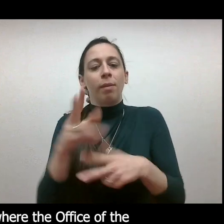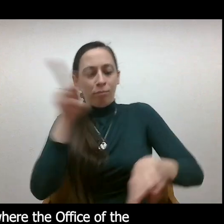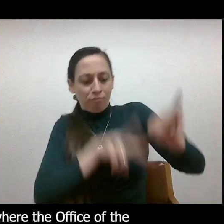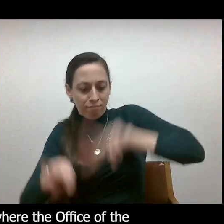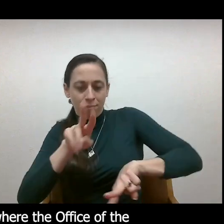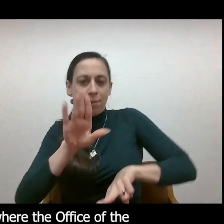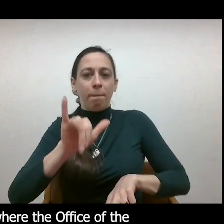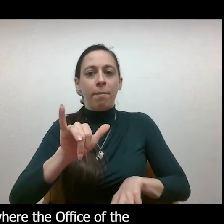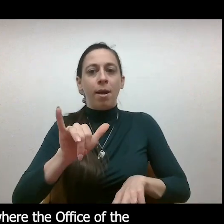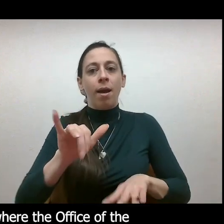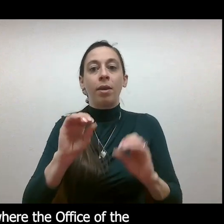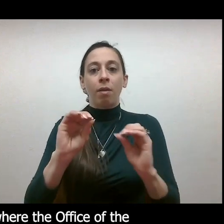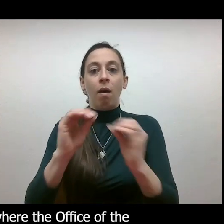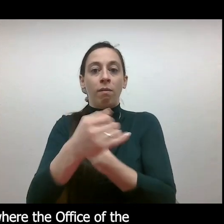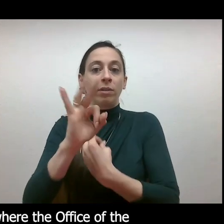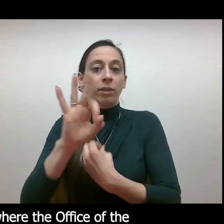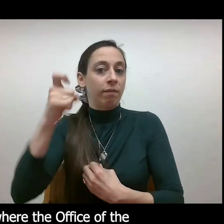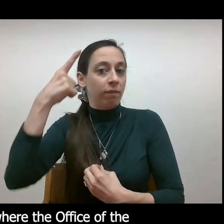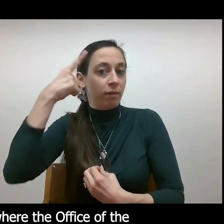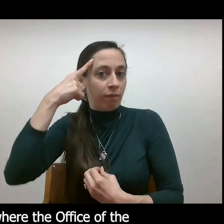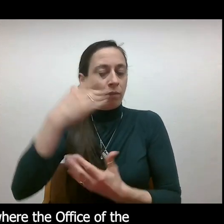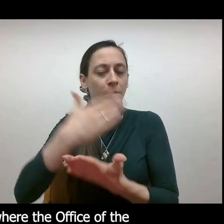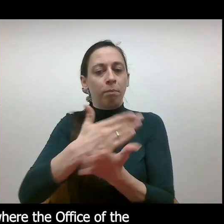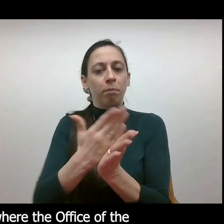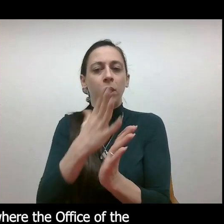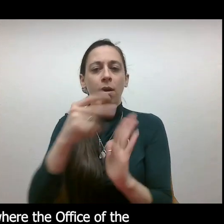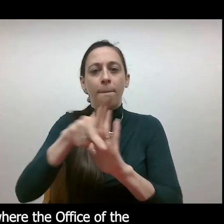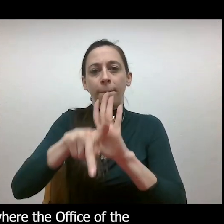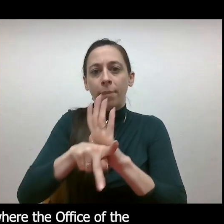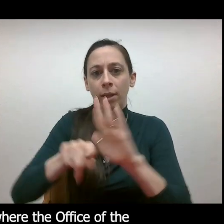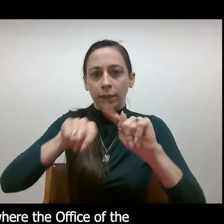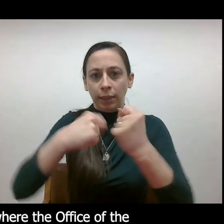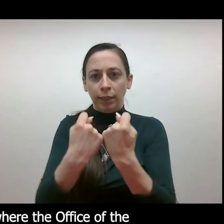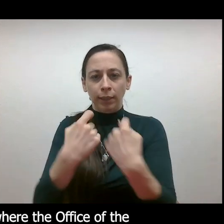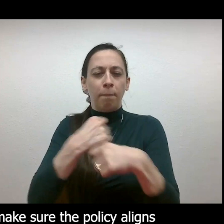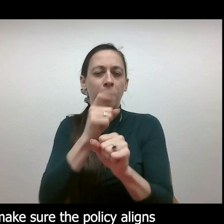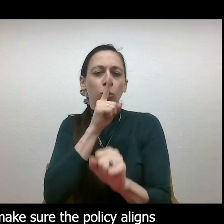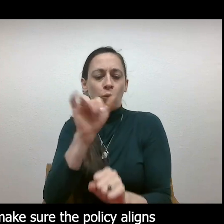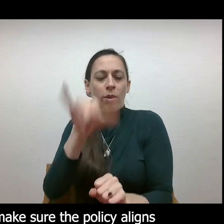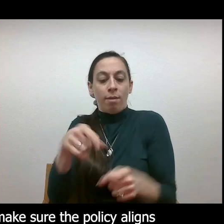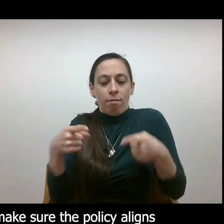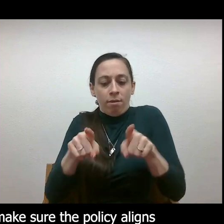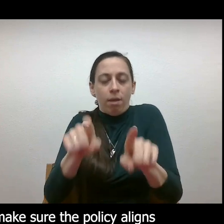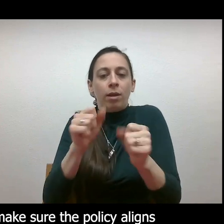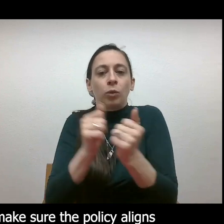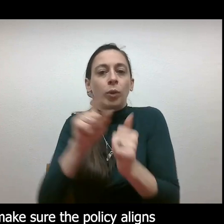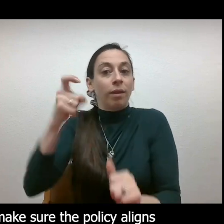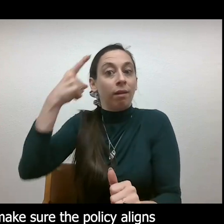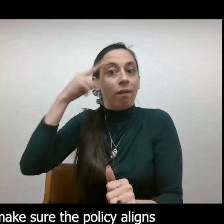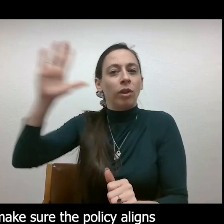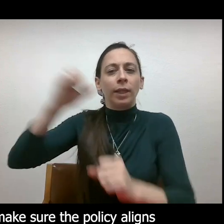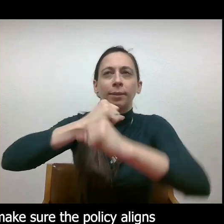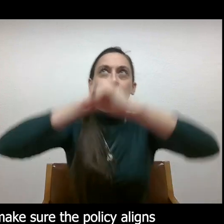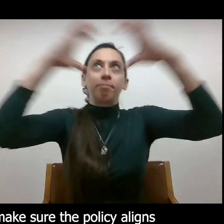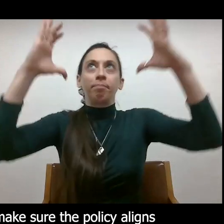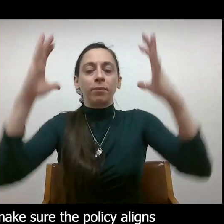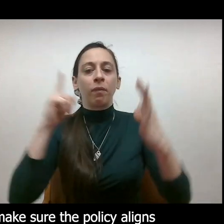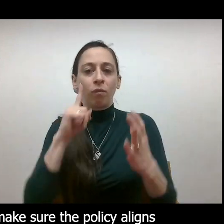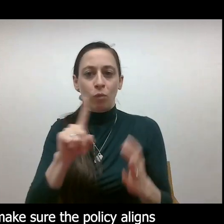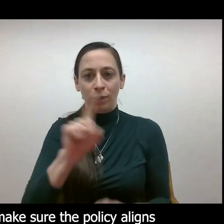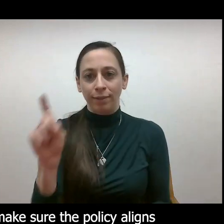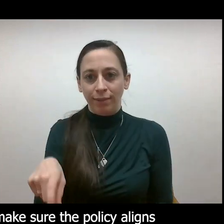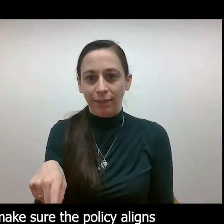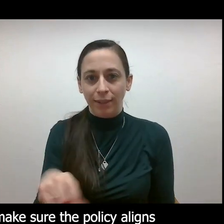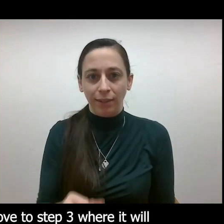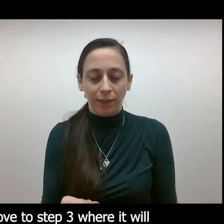is accepted, it will go to step 2, where the Office of the Governor Budget and Policy Team and the Governor's Leadership Team will make sure that